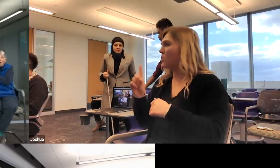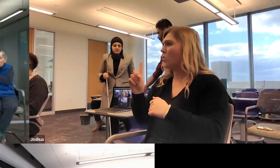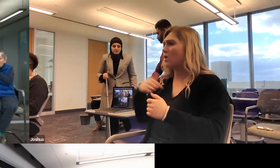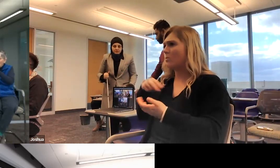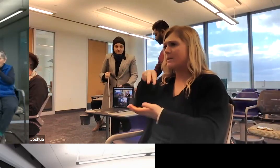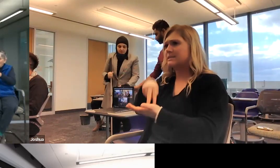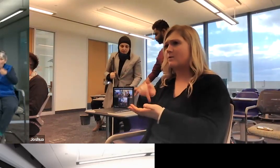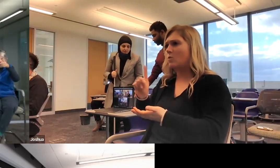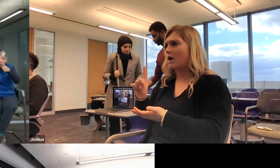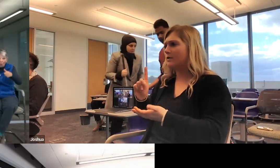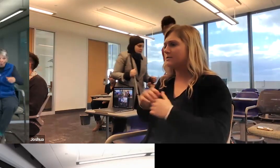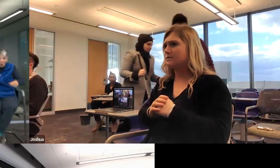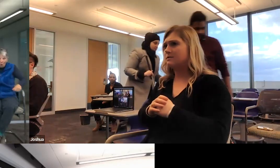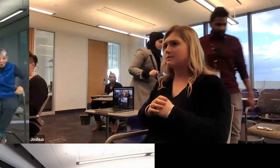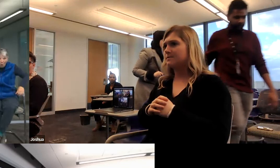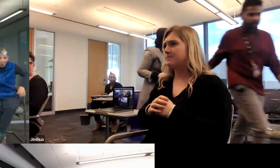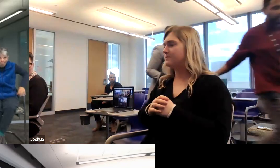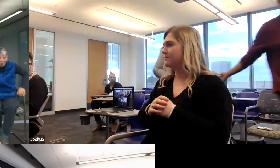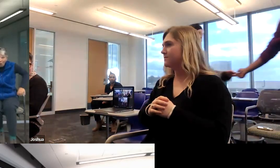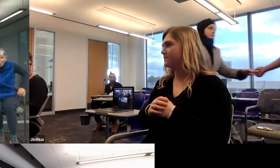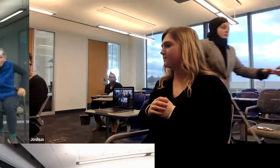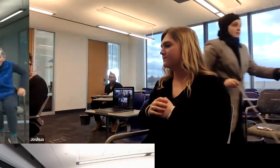Yeah. Here?